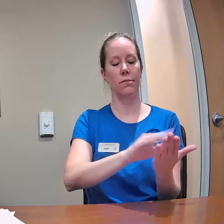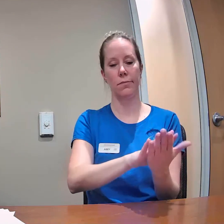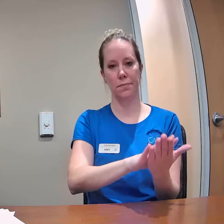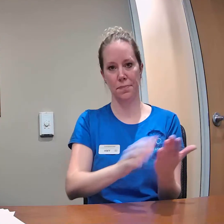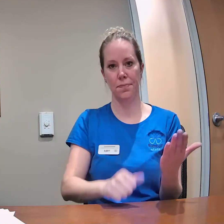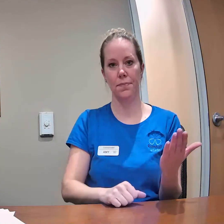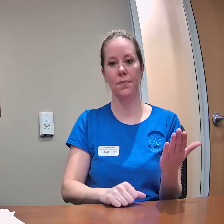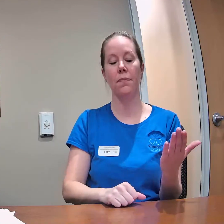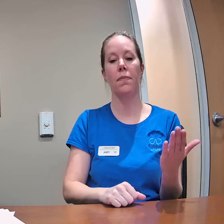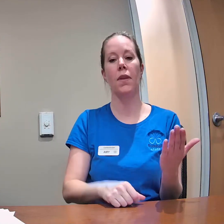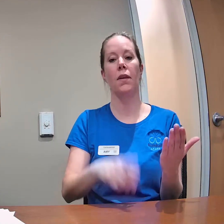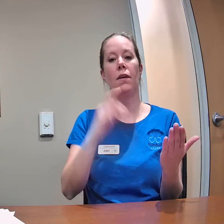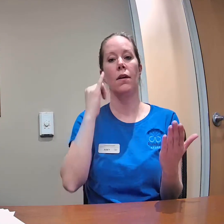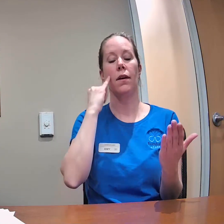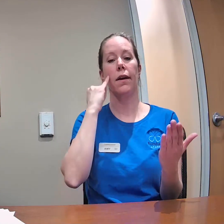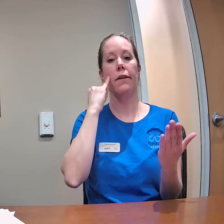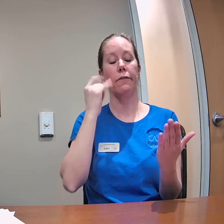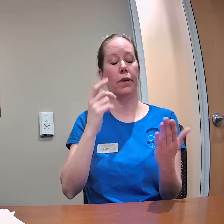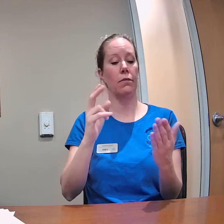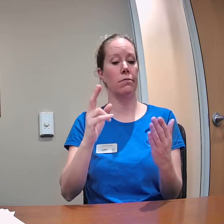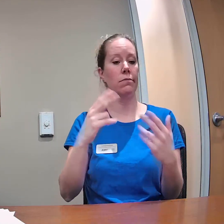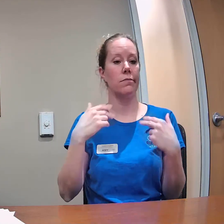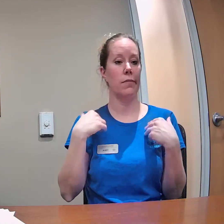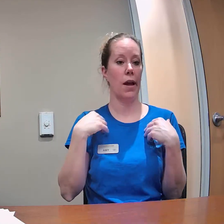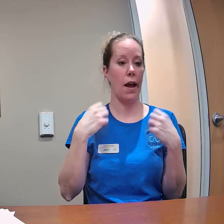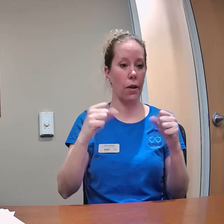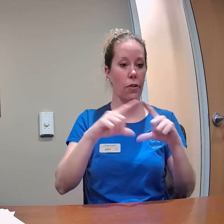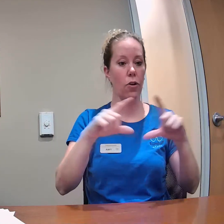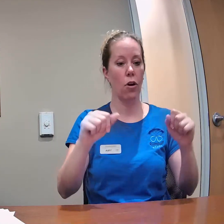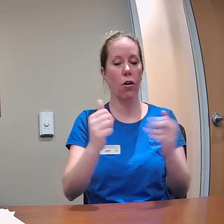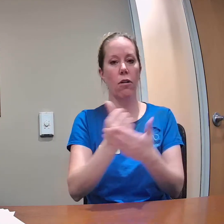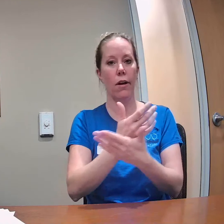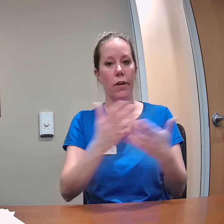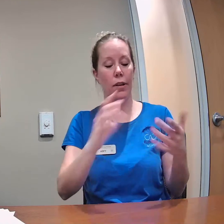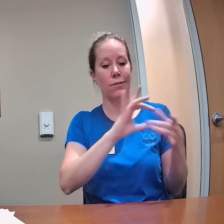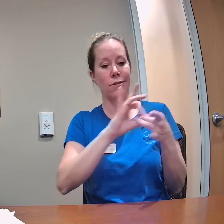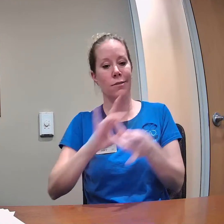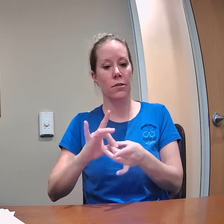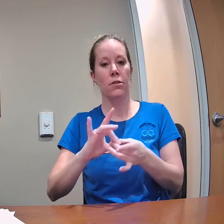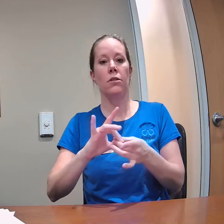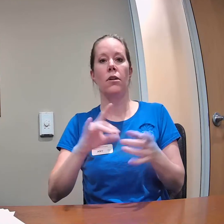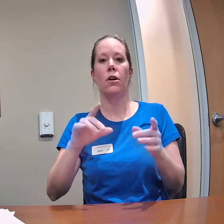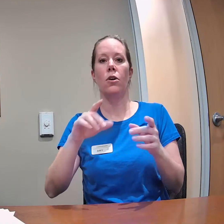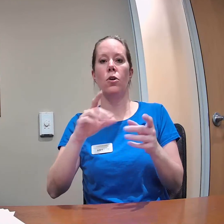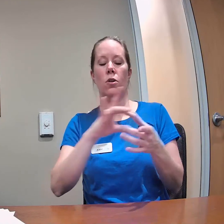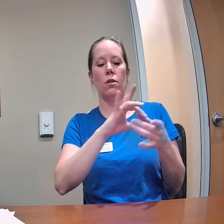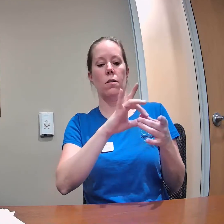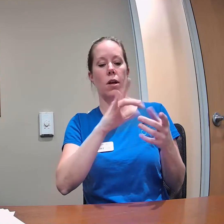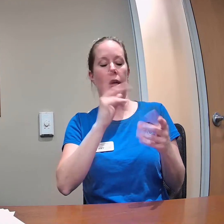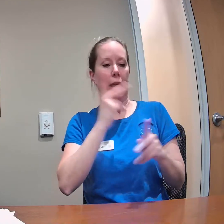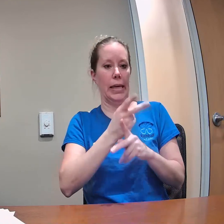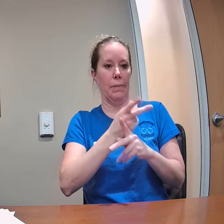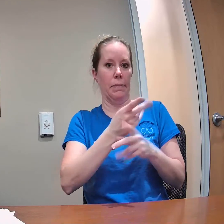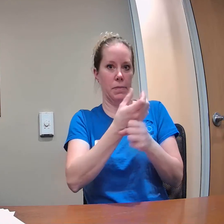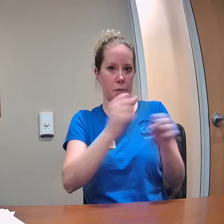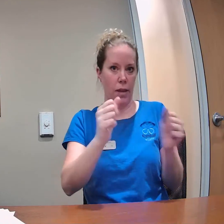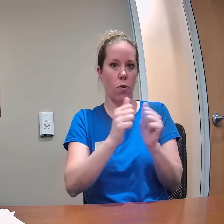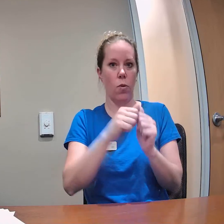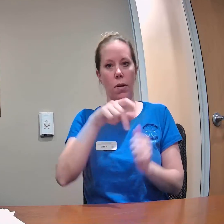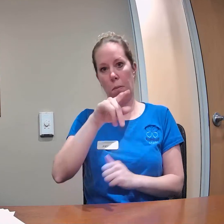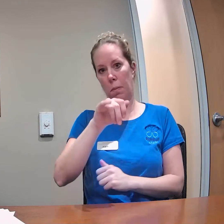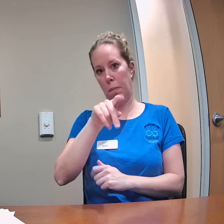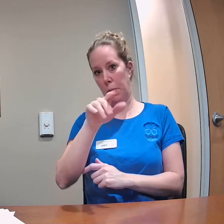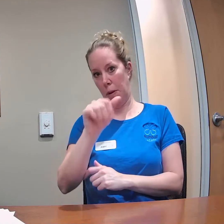and any subsequent use of disclosure complies with PIPA. As of November 30th, Subject to